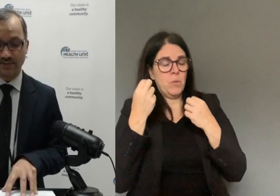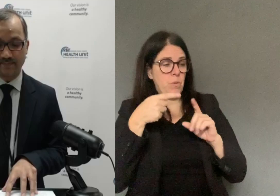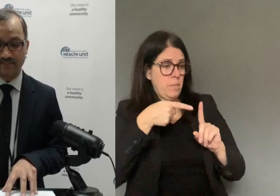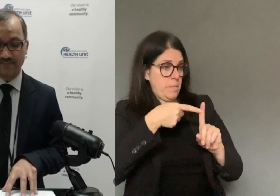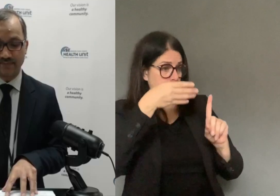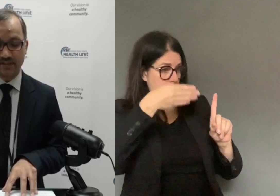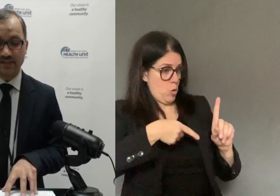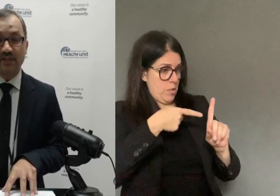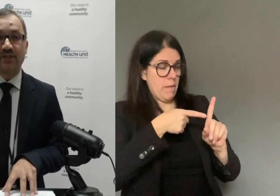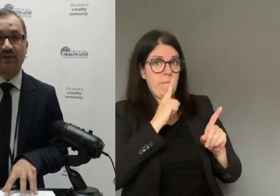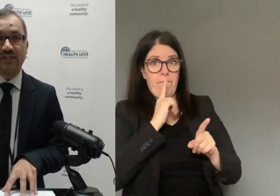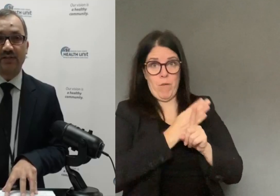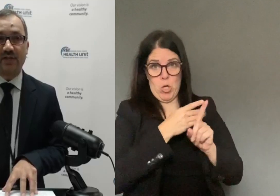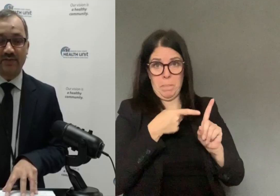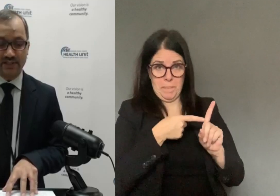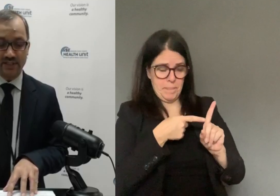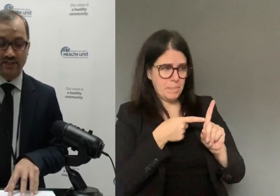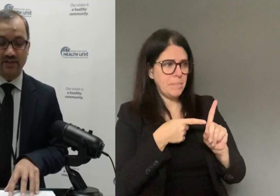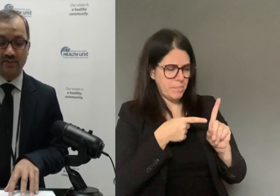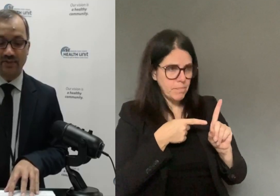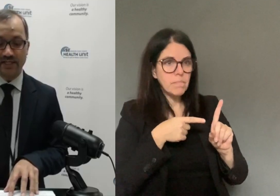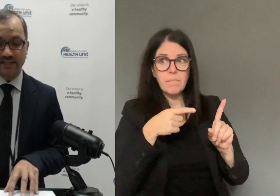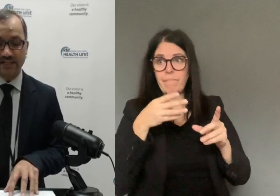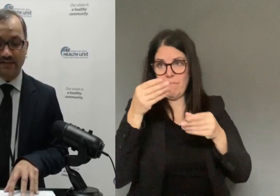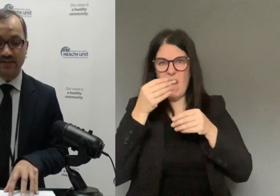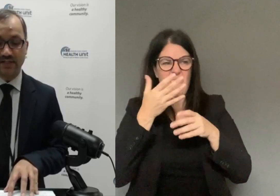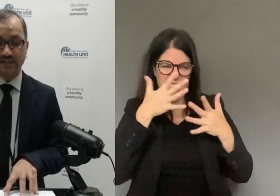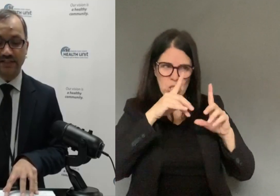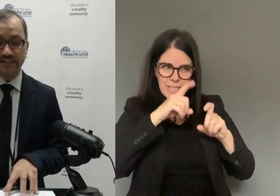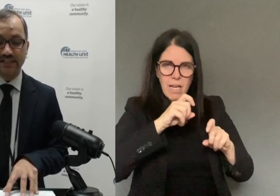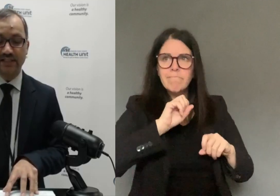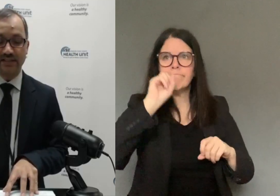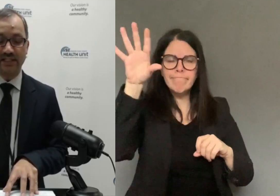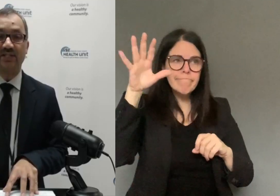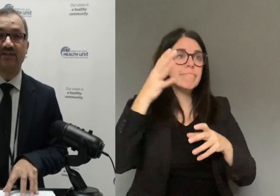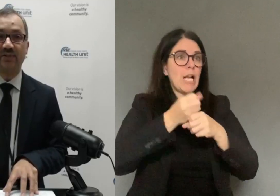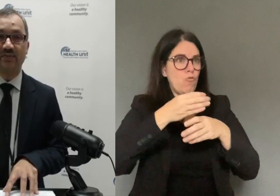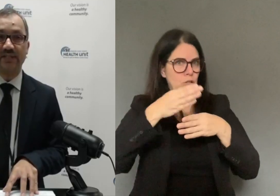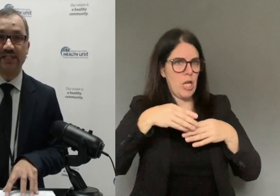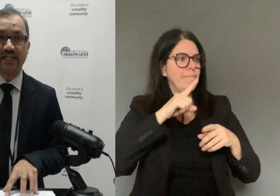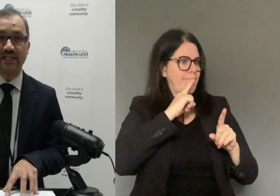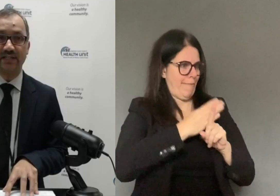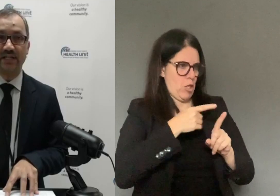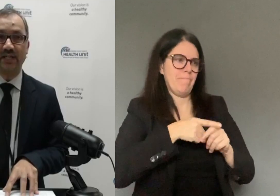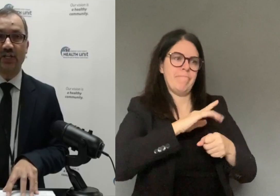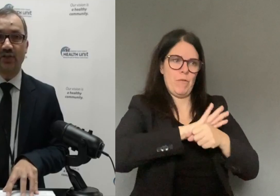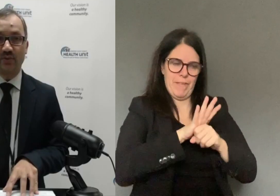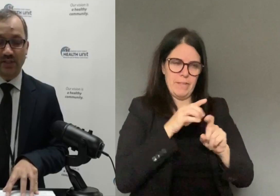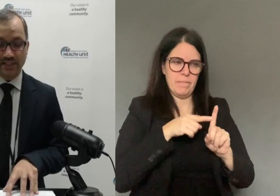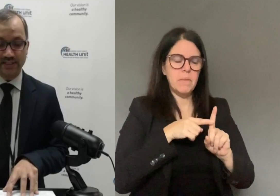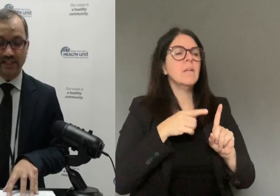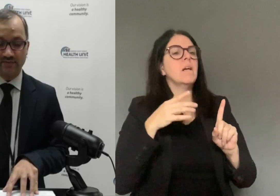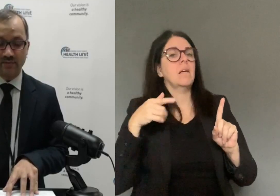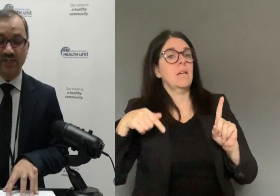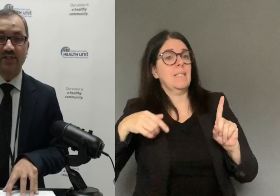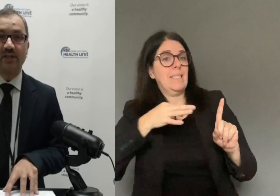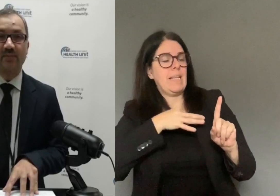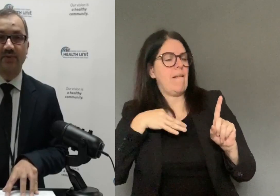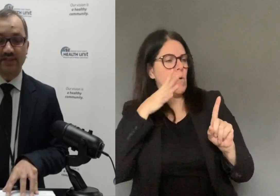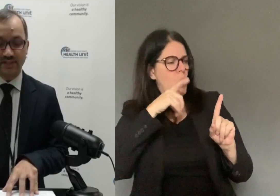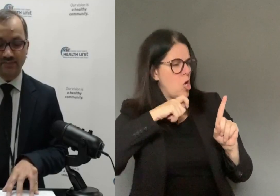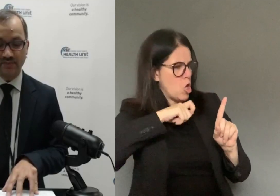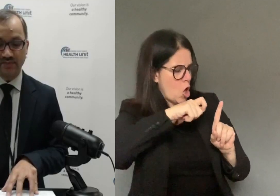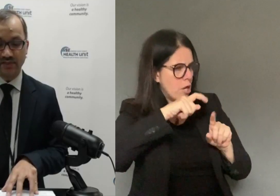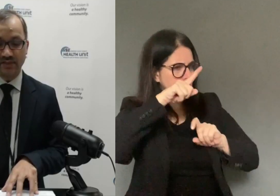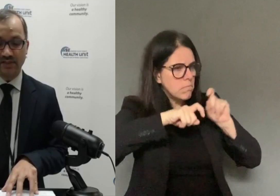diagnosis. During this conversation, public health staff conduct a detailed interview with the case to collect information about